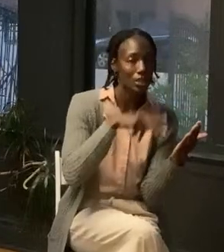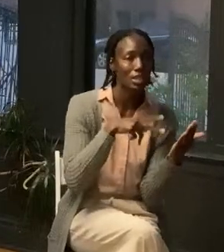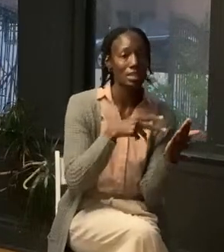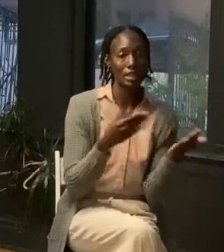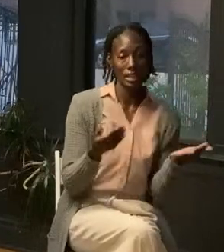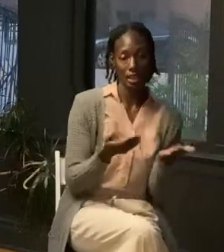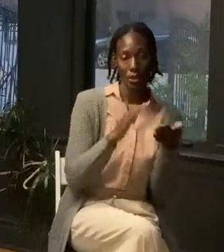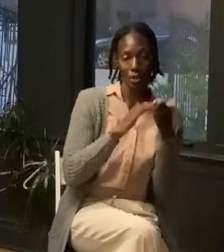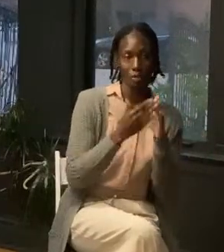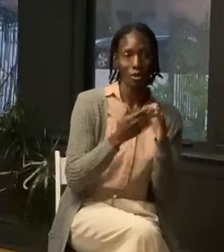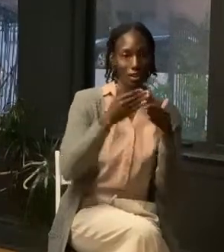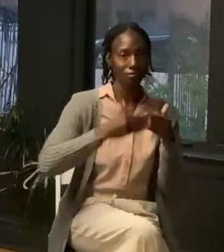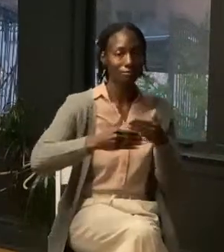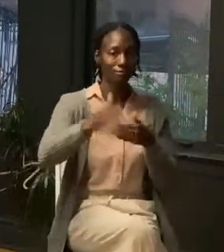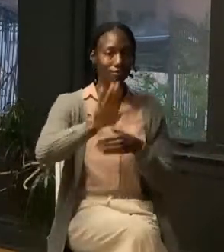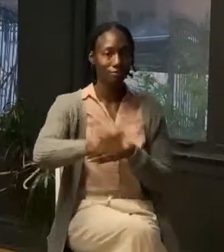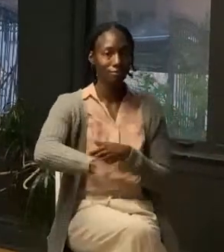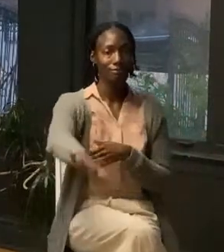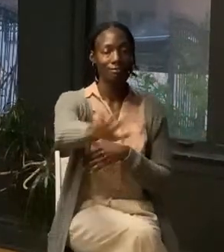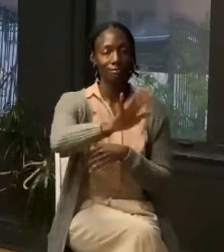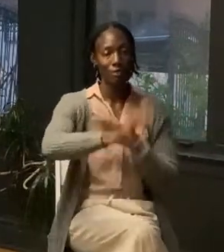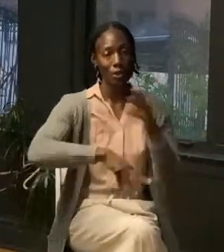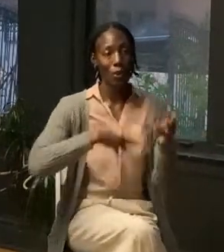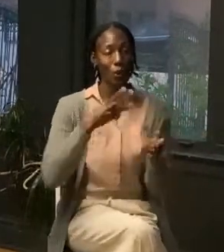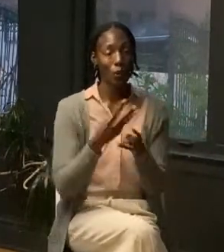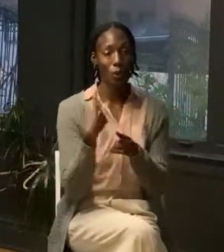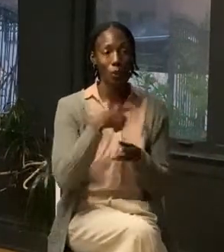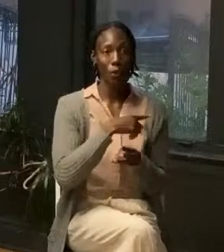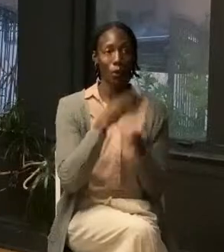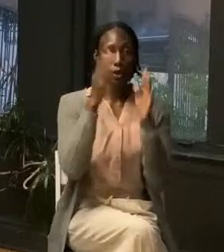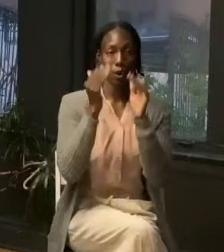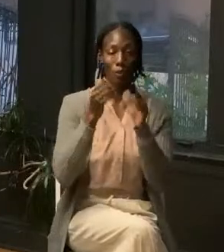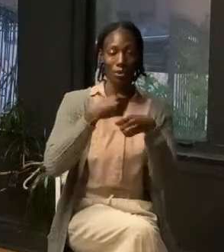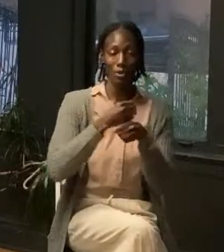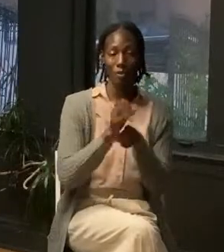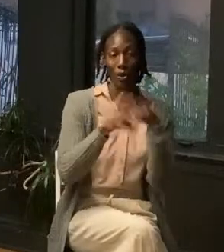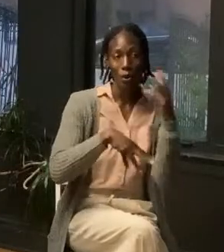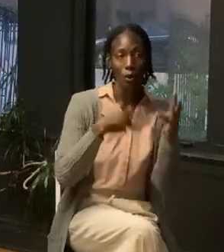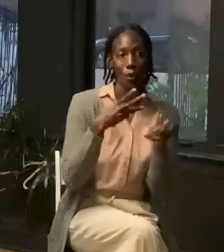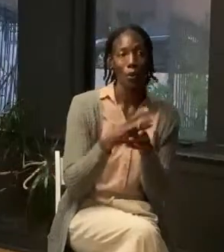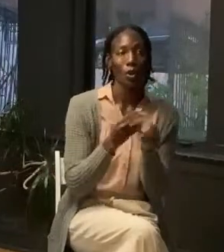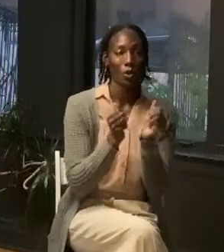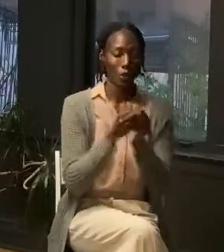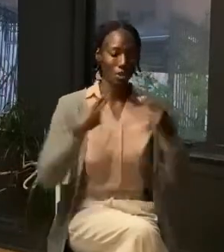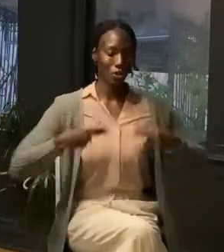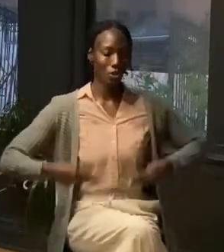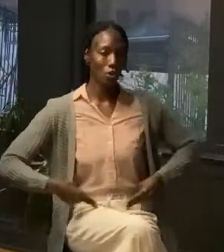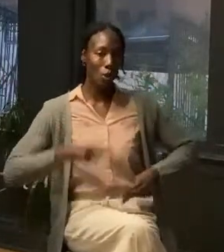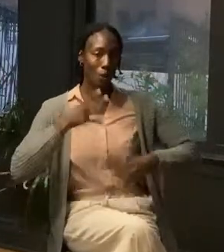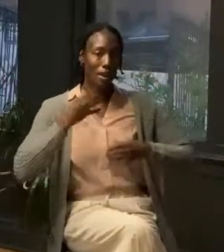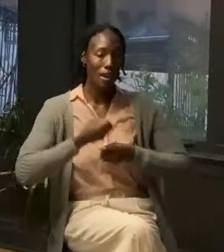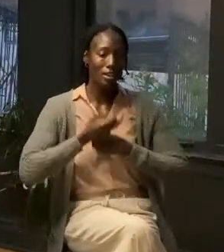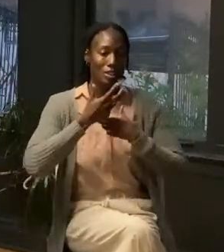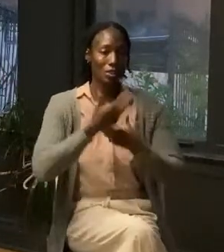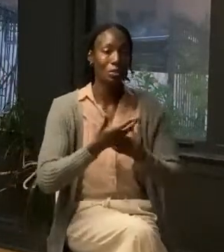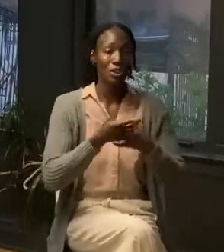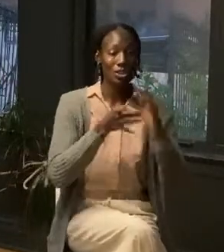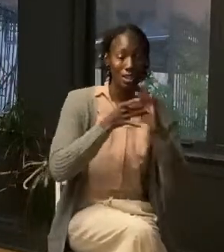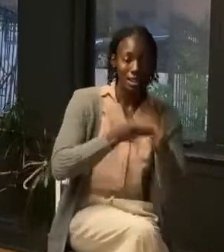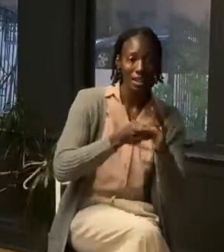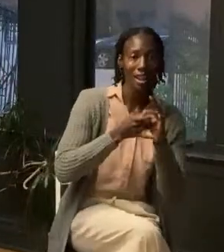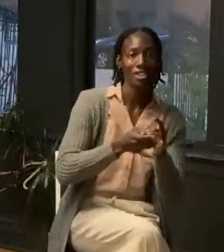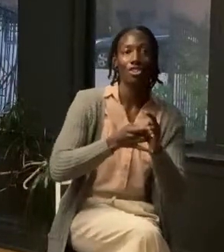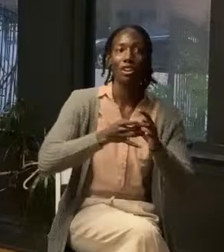to create a fair and verdant world rooted in artistic expression, human connection, and boundless imagination.